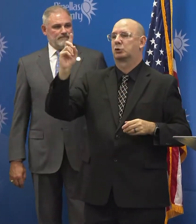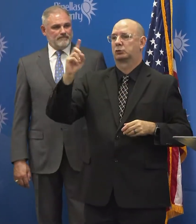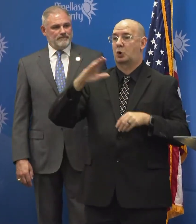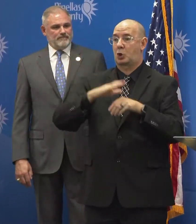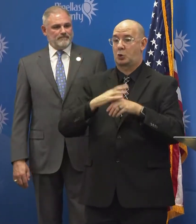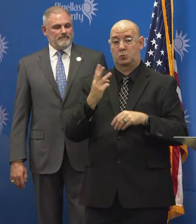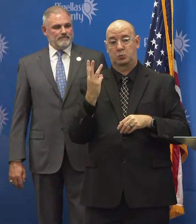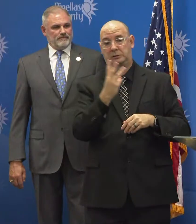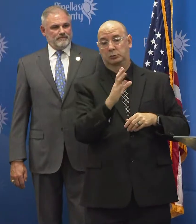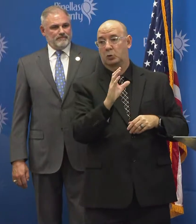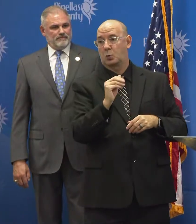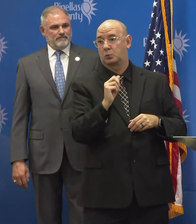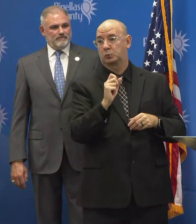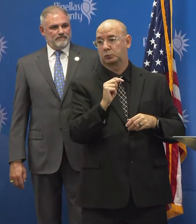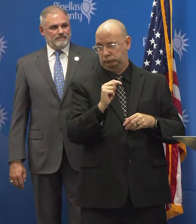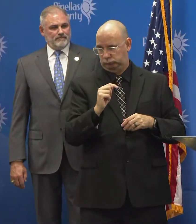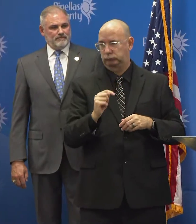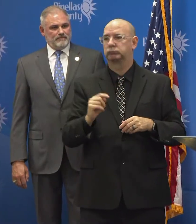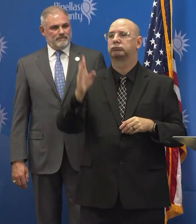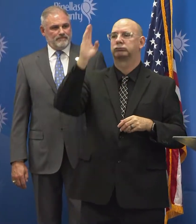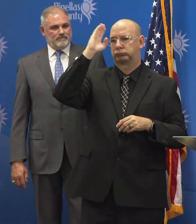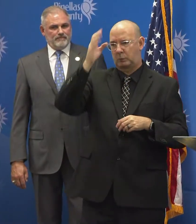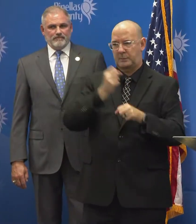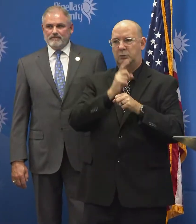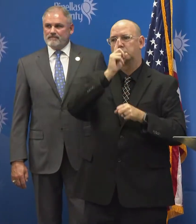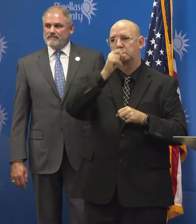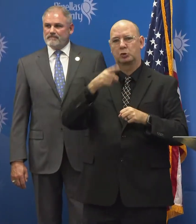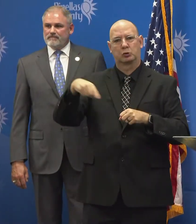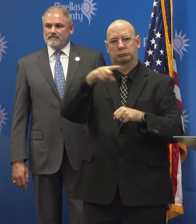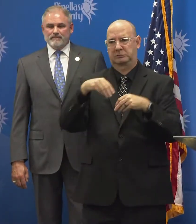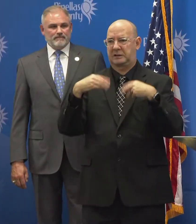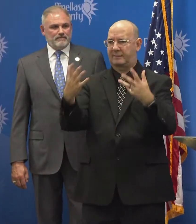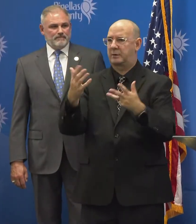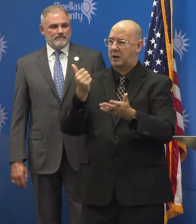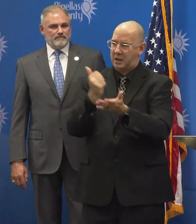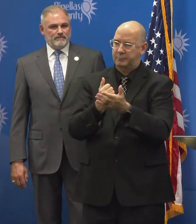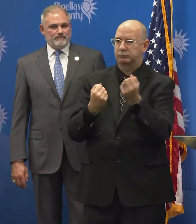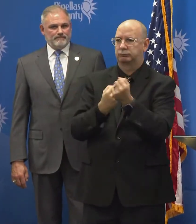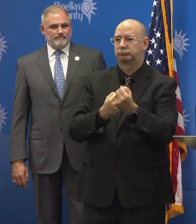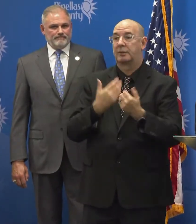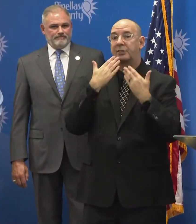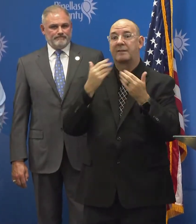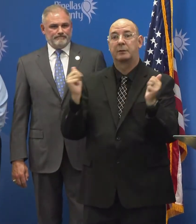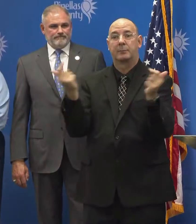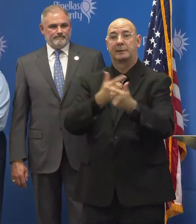is going to work with FEMA to make sure that folks get the relief that they need. Okay, thanks everybody.